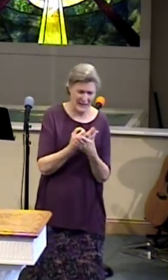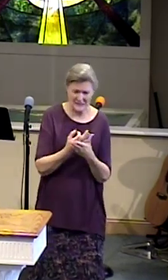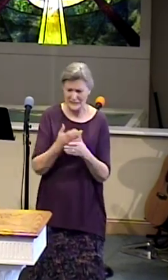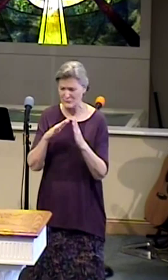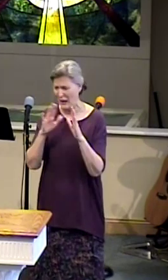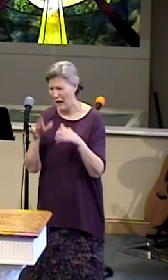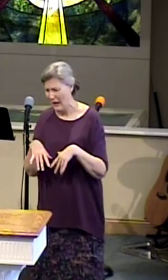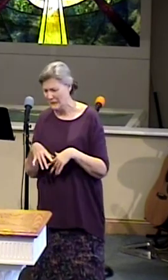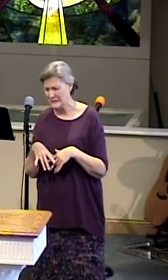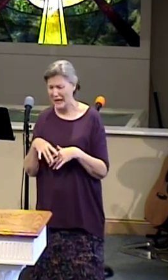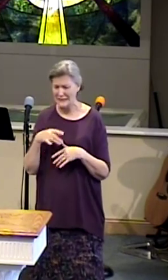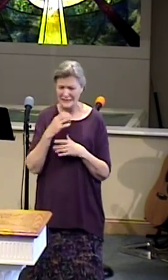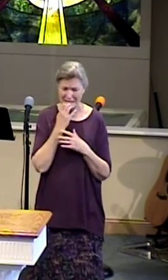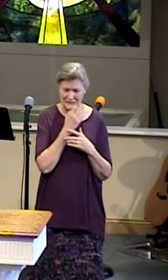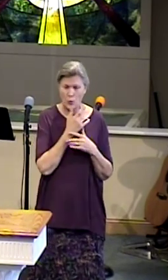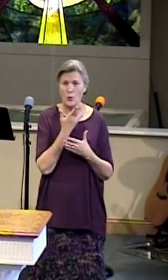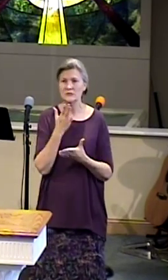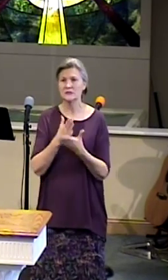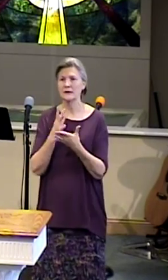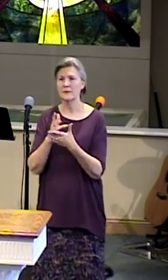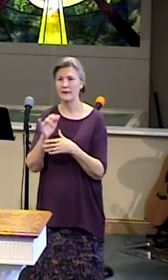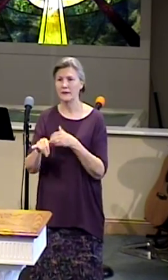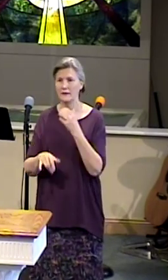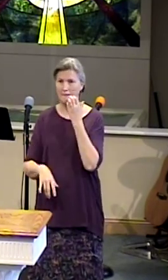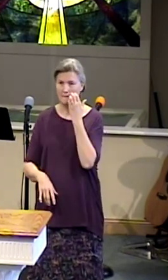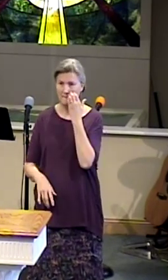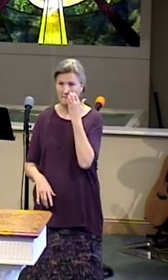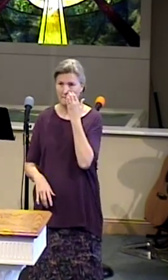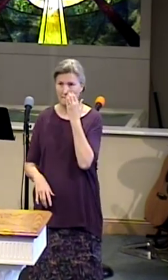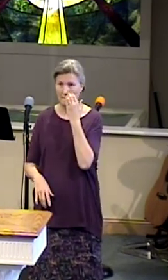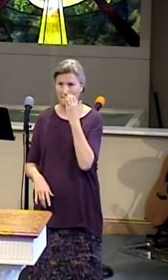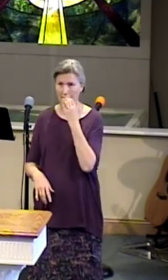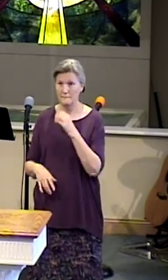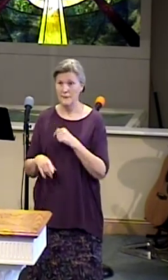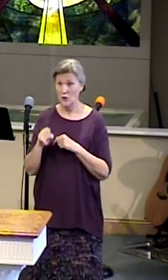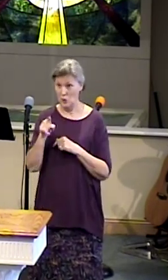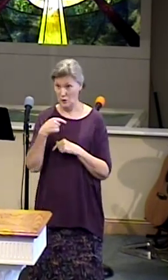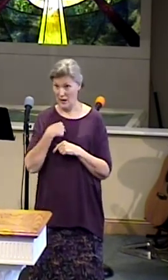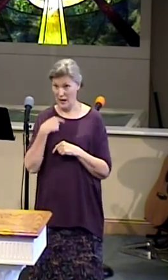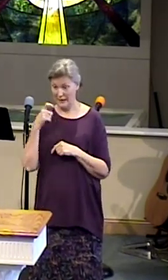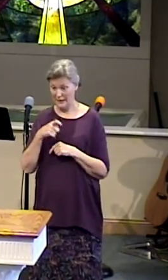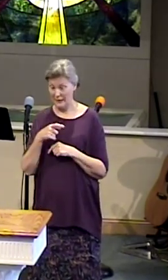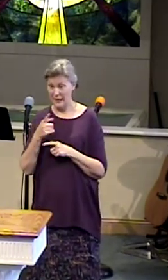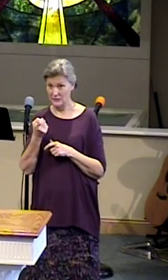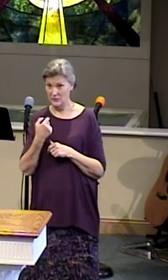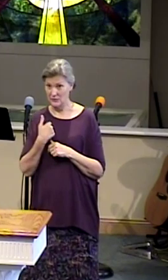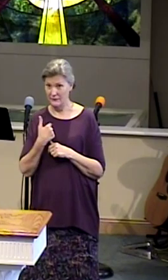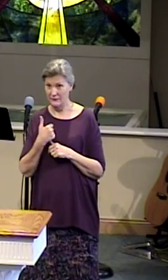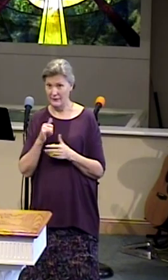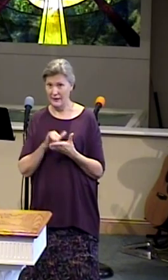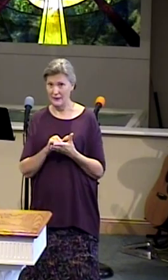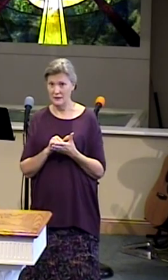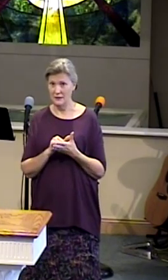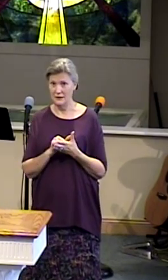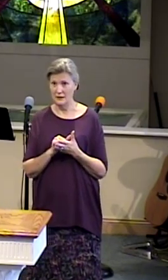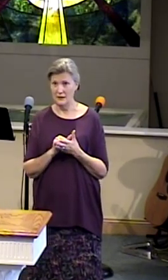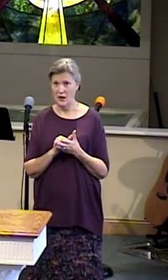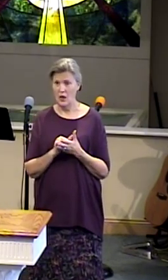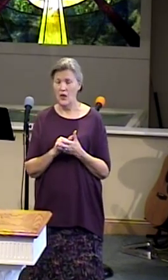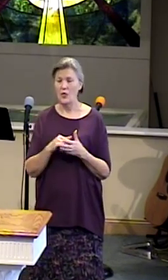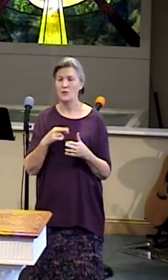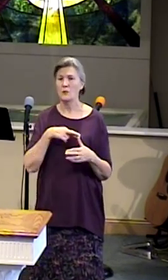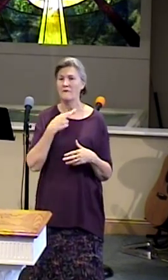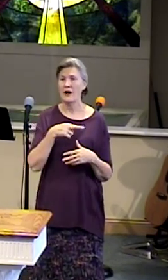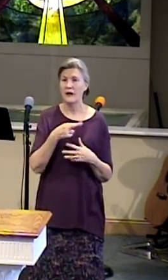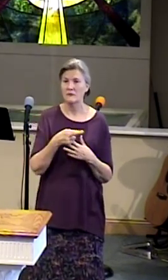house. What's stopping us? You and I need to ask ourselves that question. The revival that